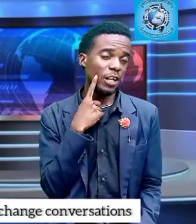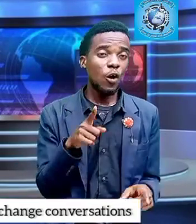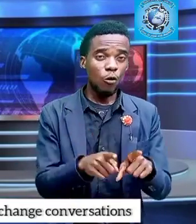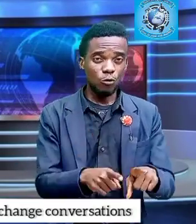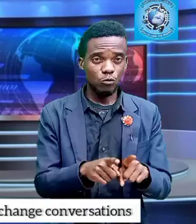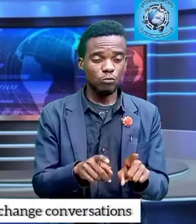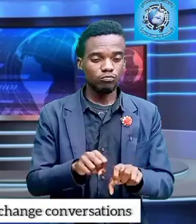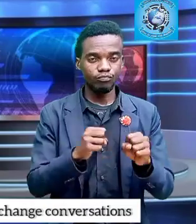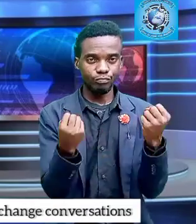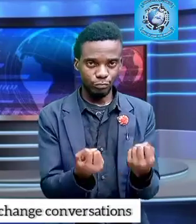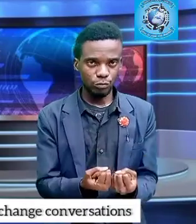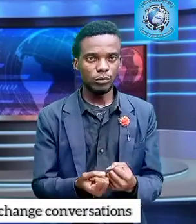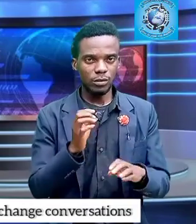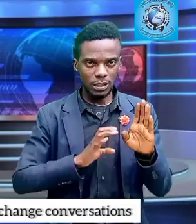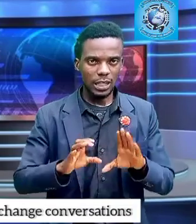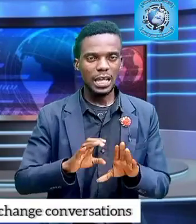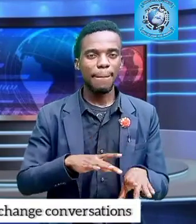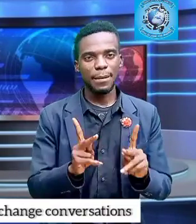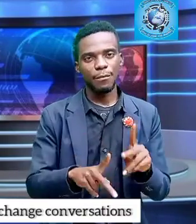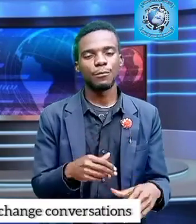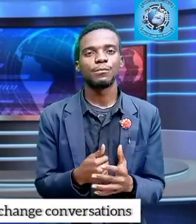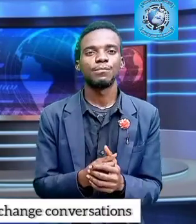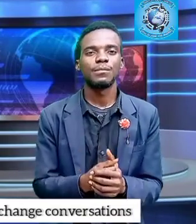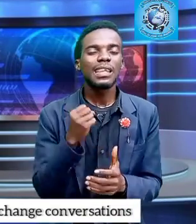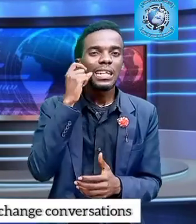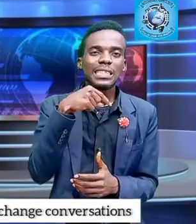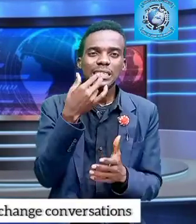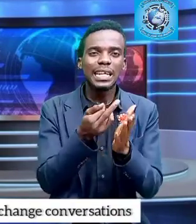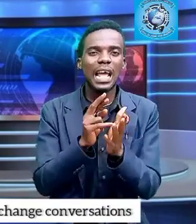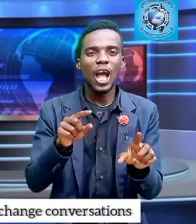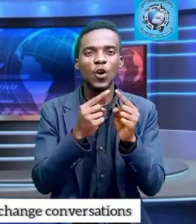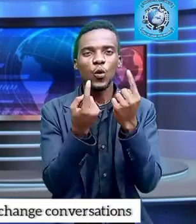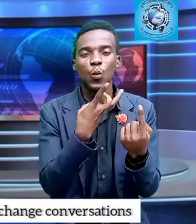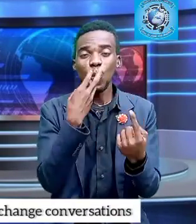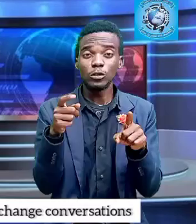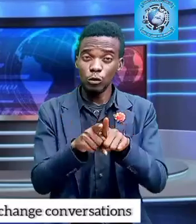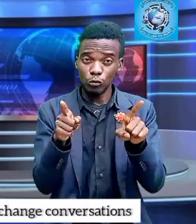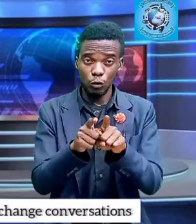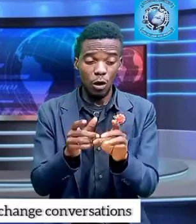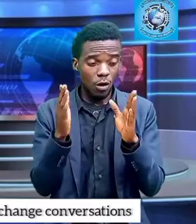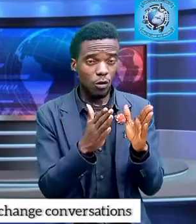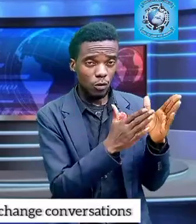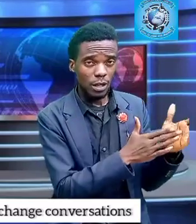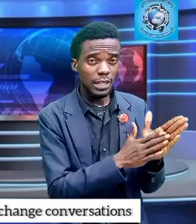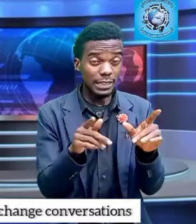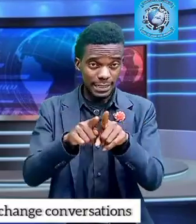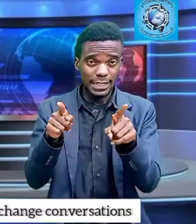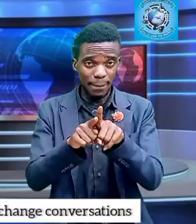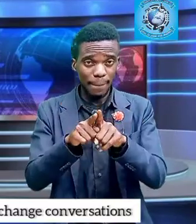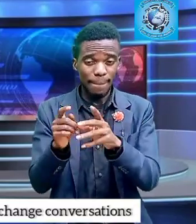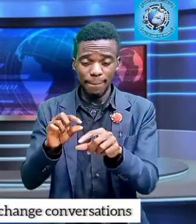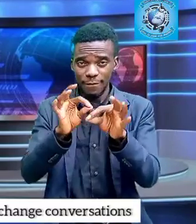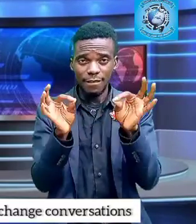society actors, among others. She said her group was also organizing a seminar forum in Akwa Ibom and